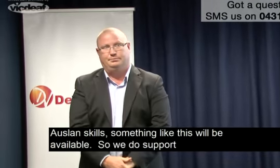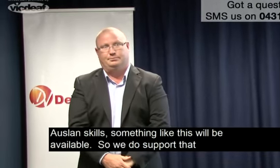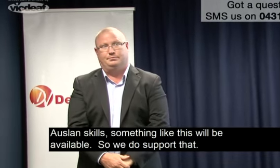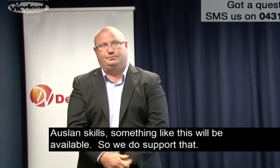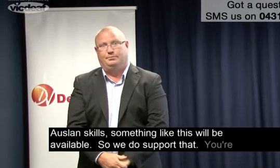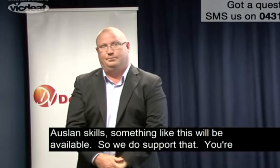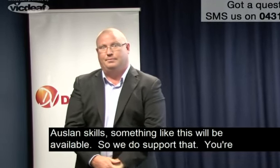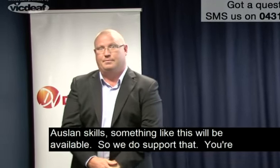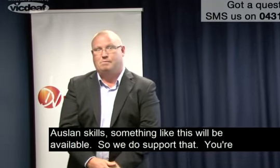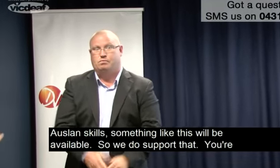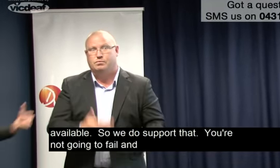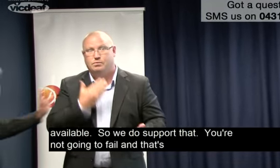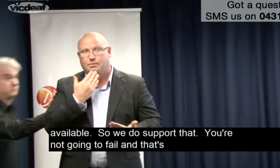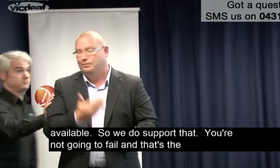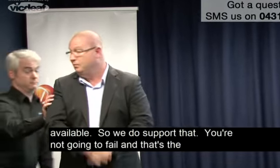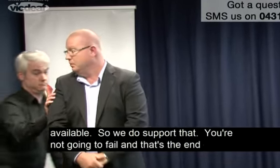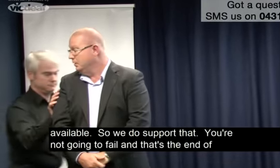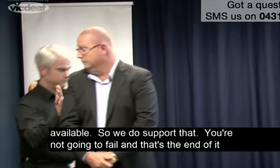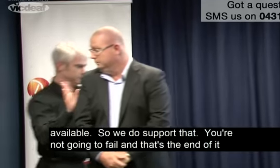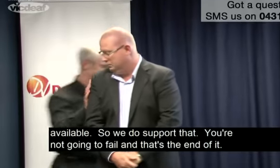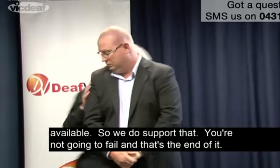the opportunity to develop your skills. Thank you.